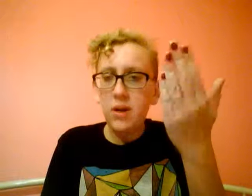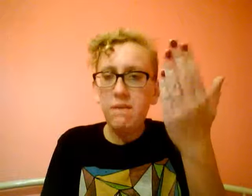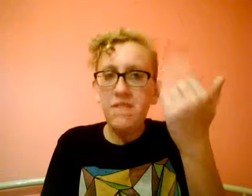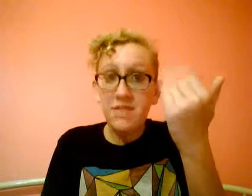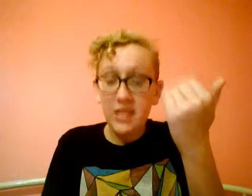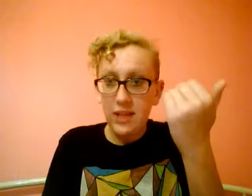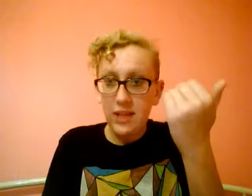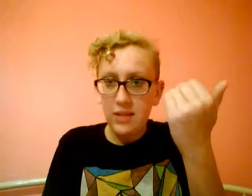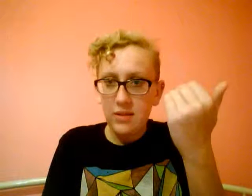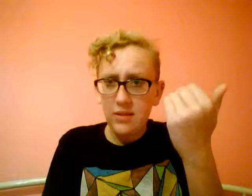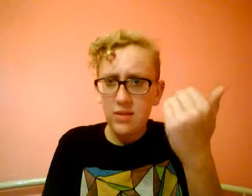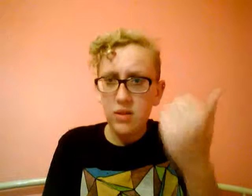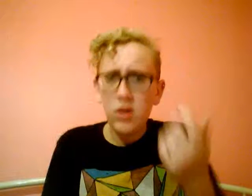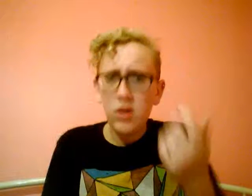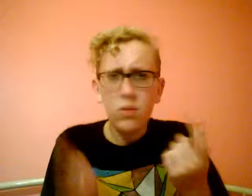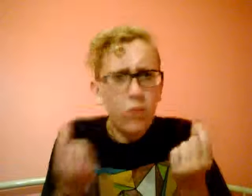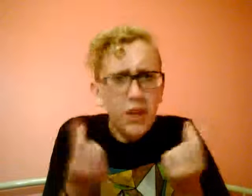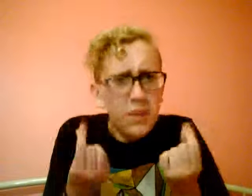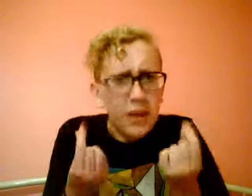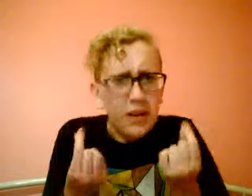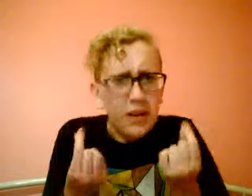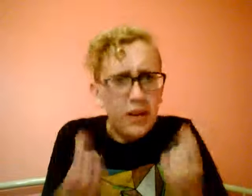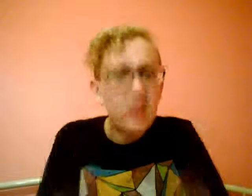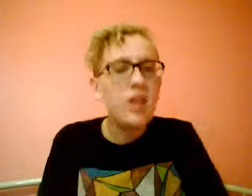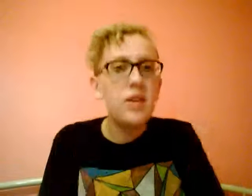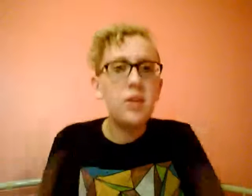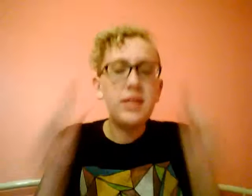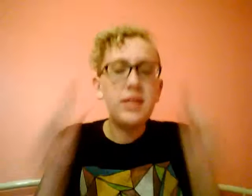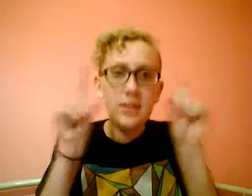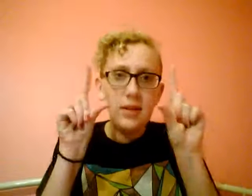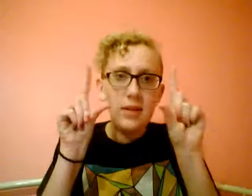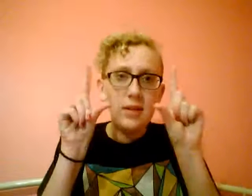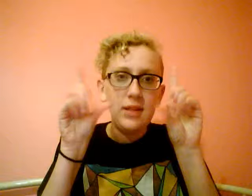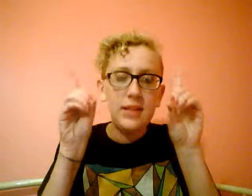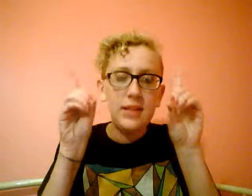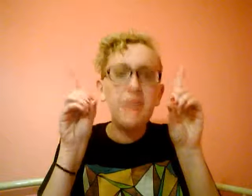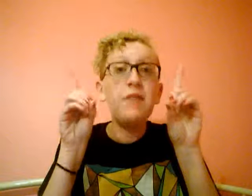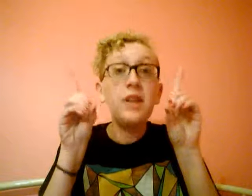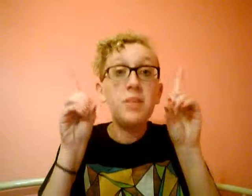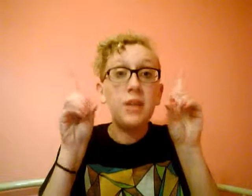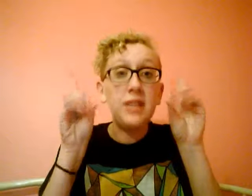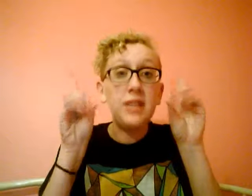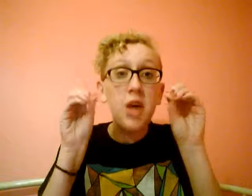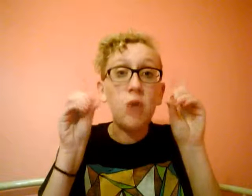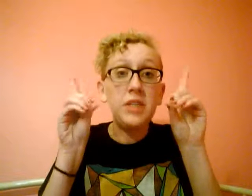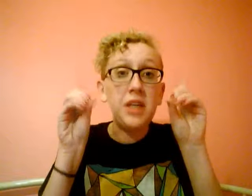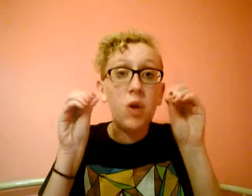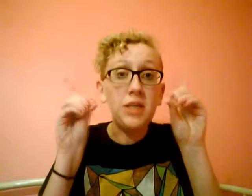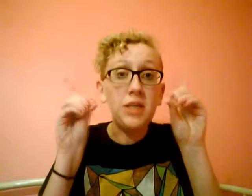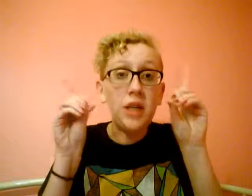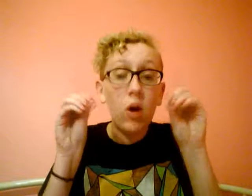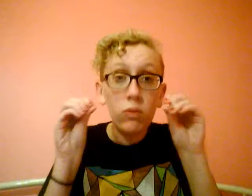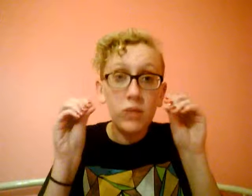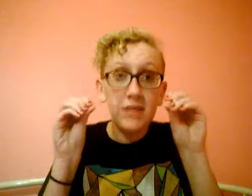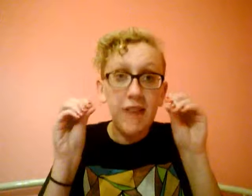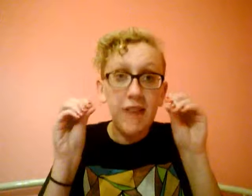Number 15. What are you doing? So it's, if you finger spell D-O-D-O-D-O really